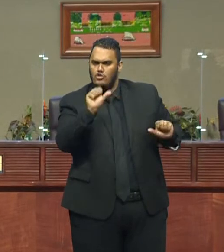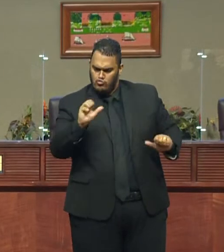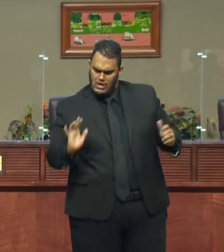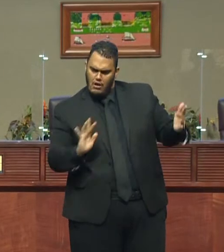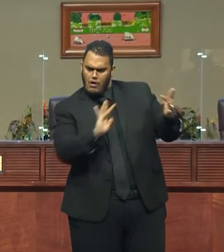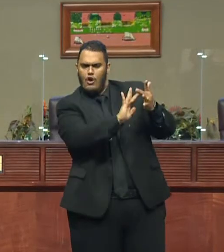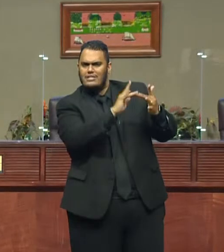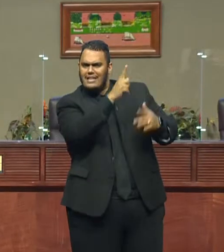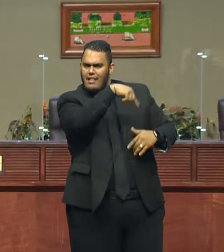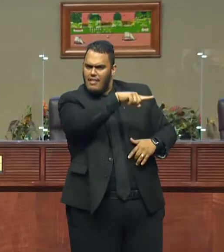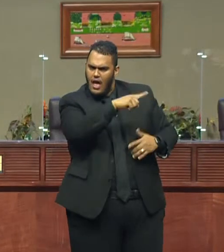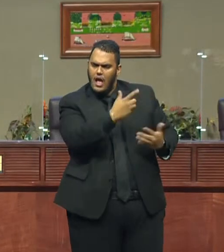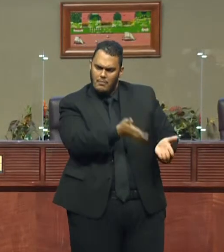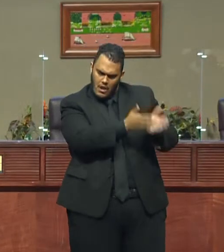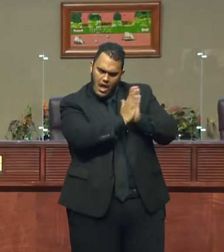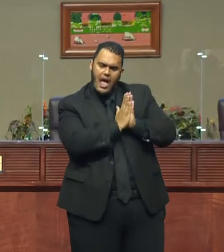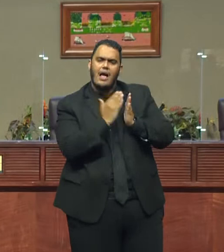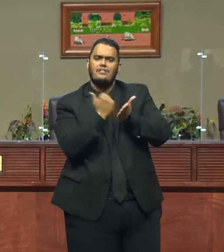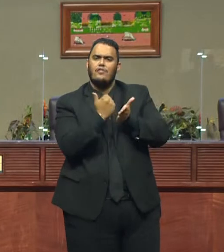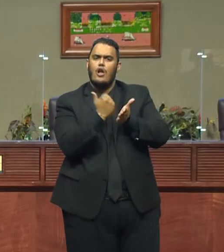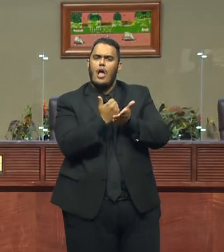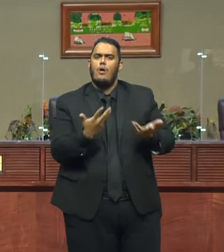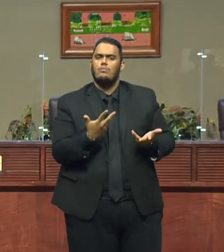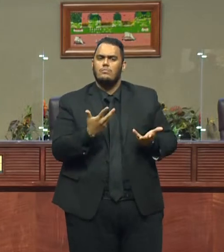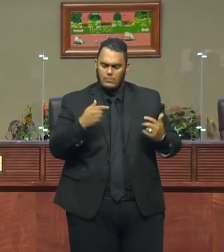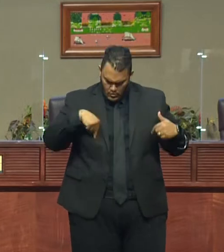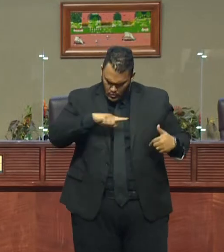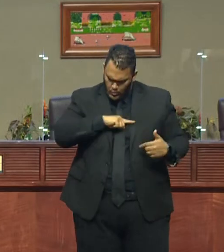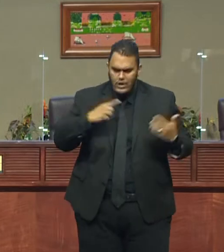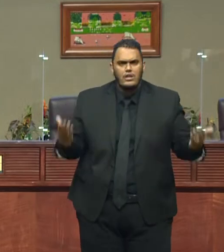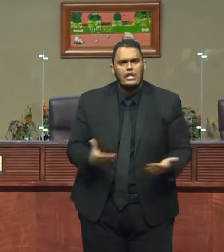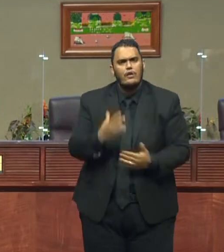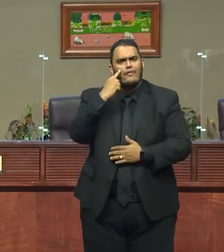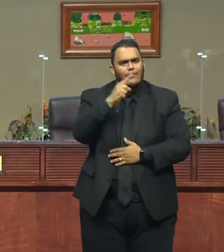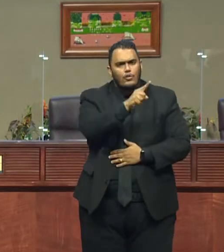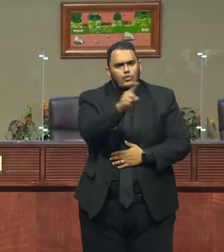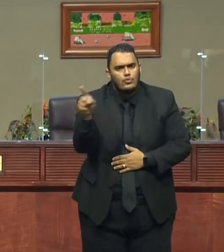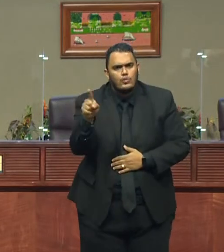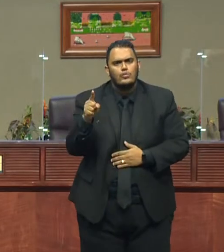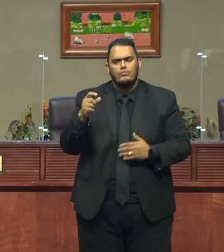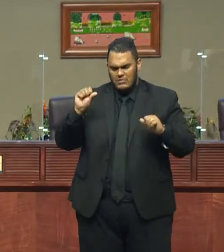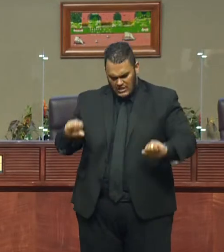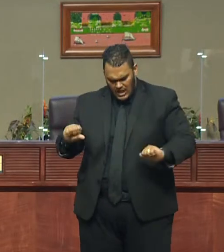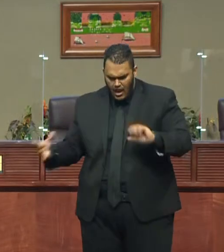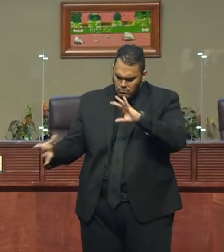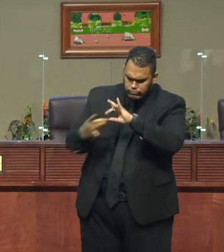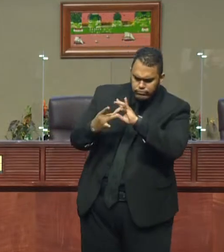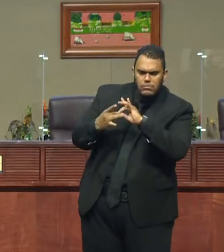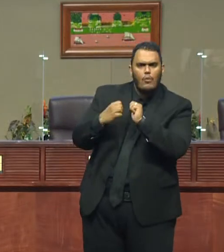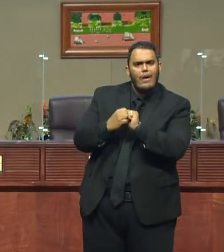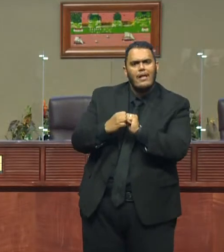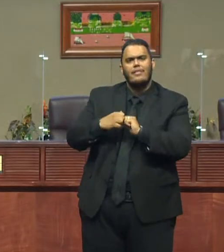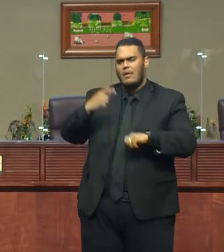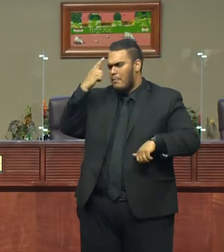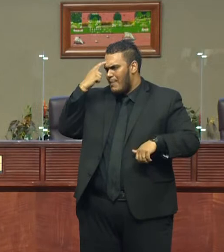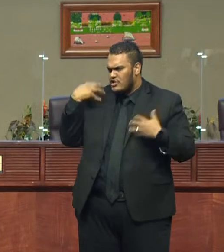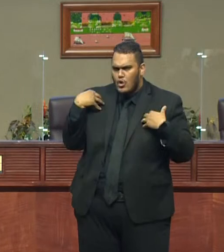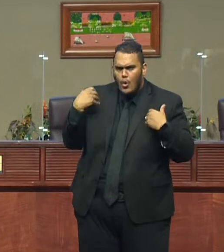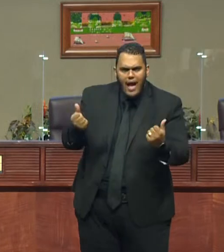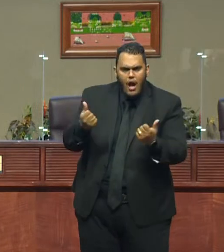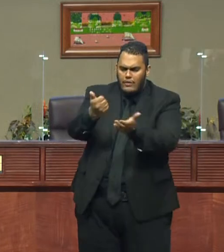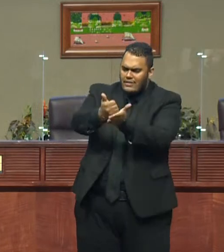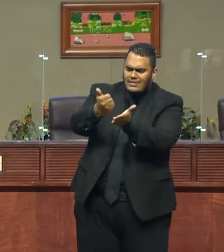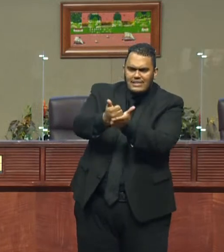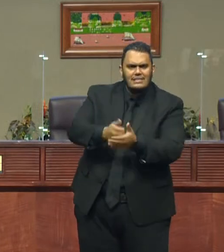211. They're here for you, and we'll get you connected to support programs to meet the needs, including mental health assistance, food, and